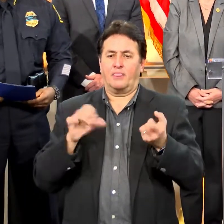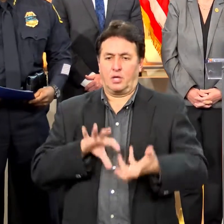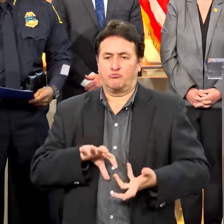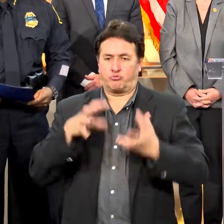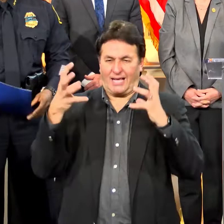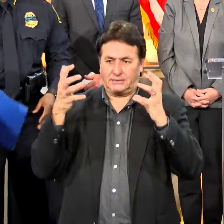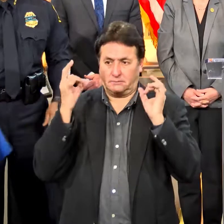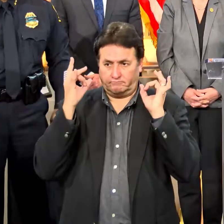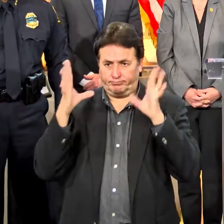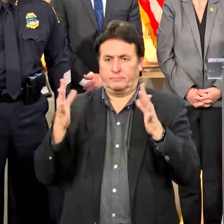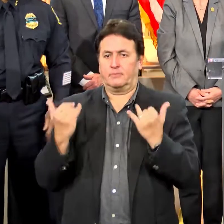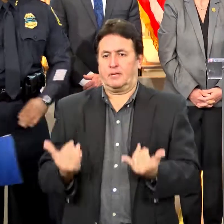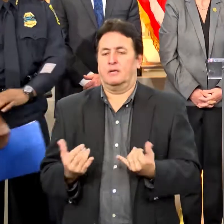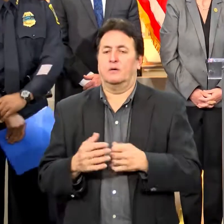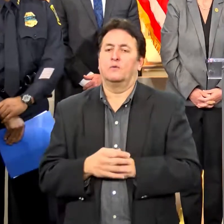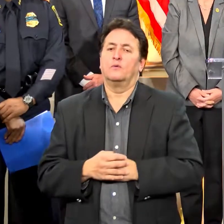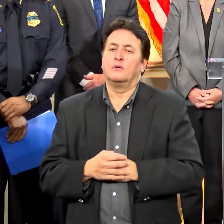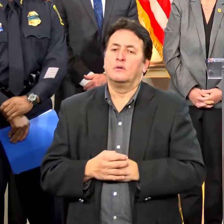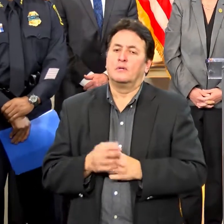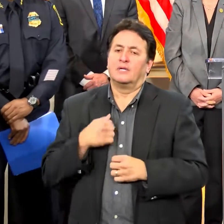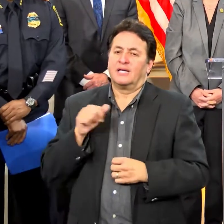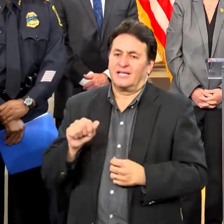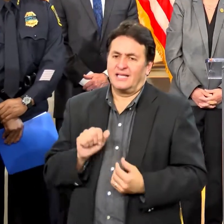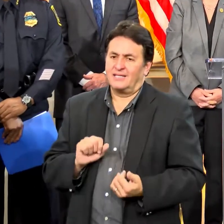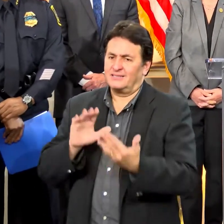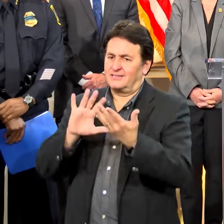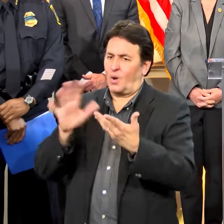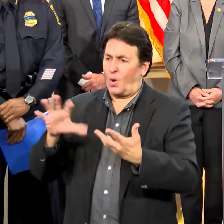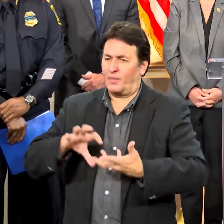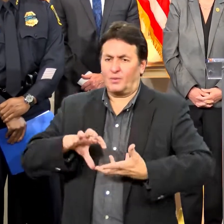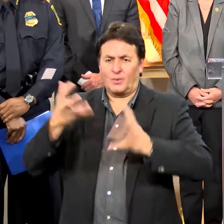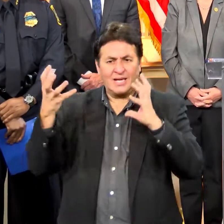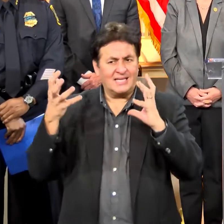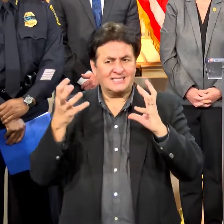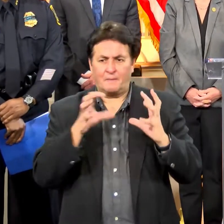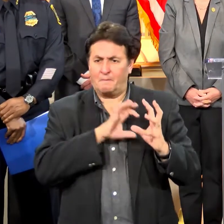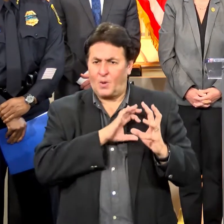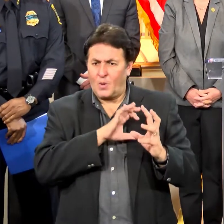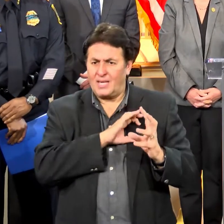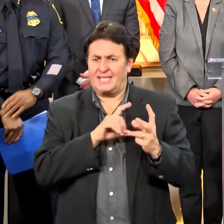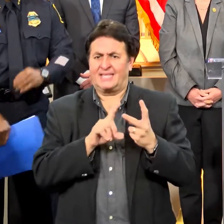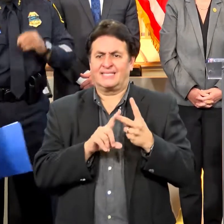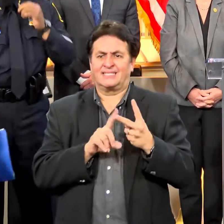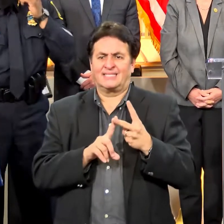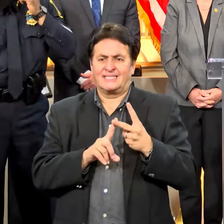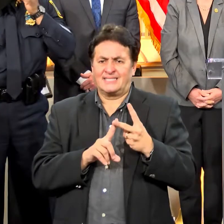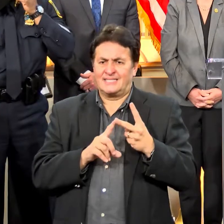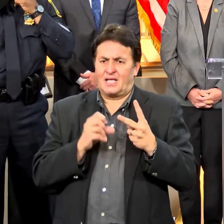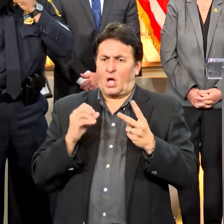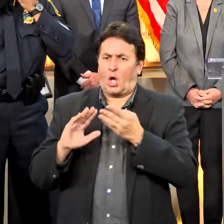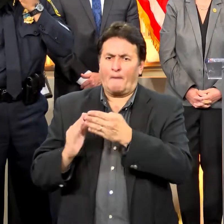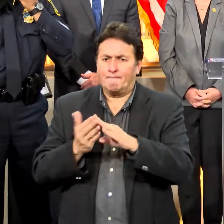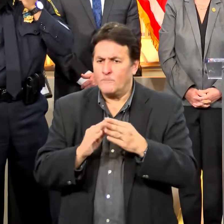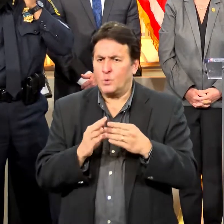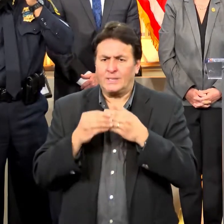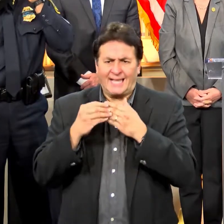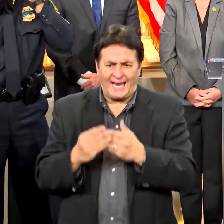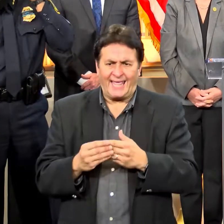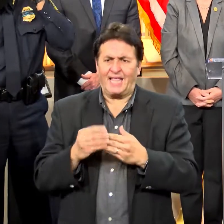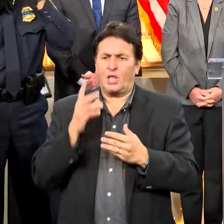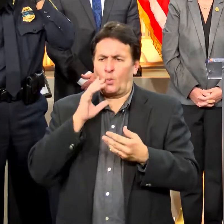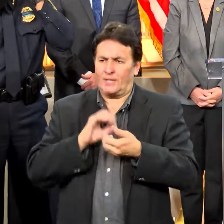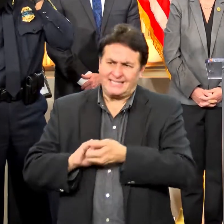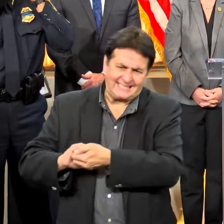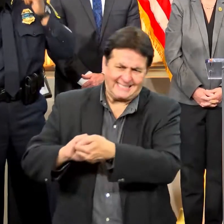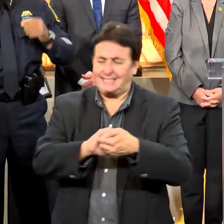will and must address the crisis through law enforcement, public health practitioners, and community partners working together.